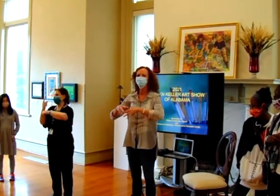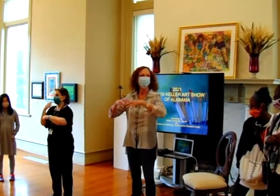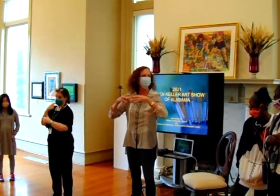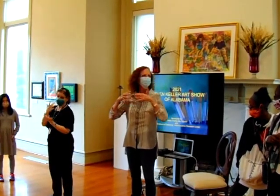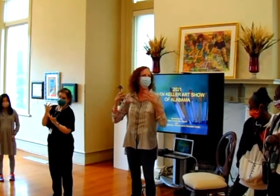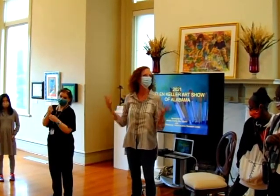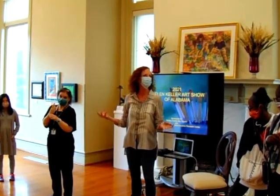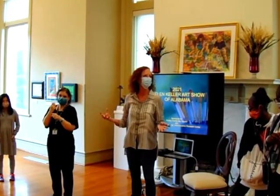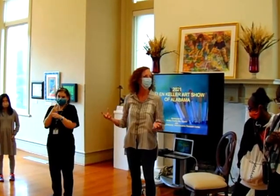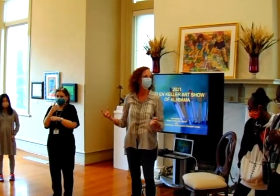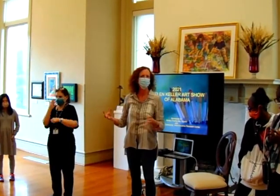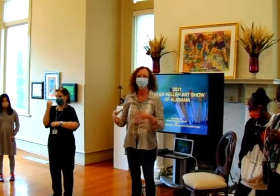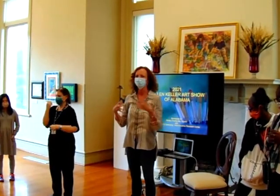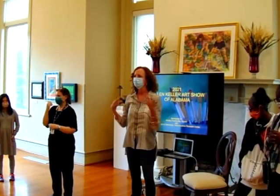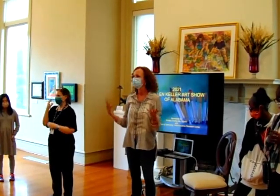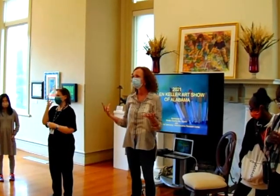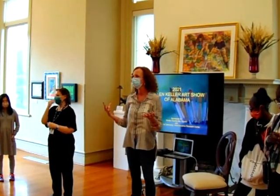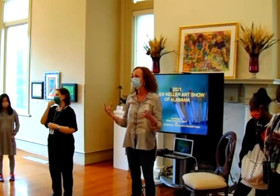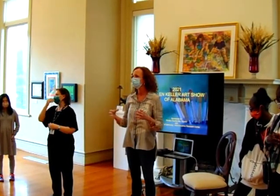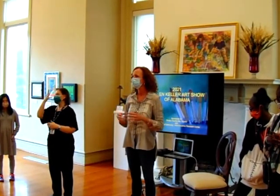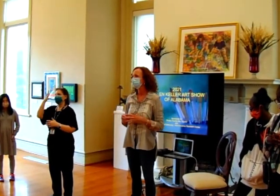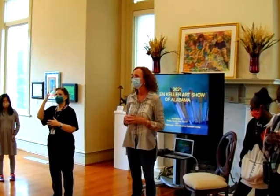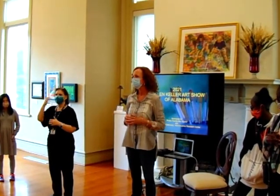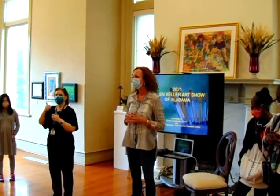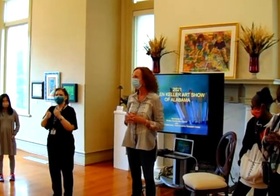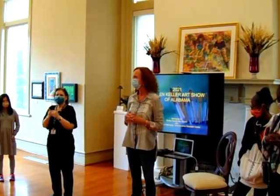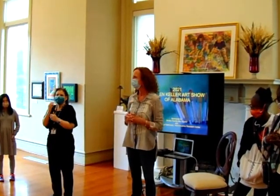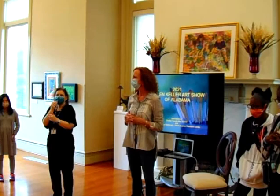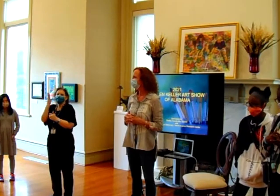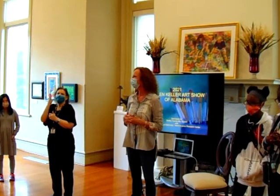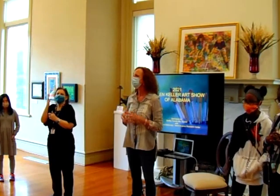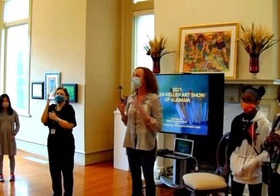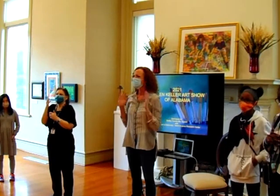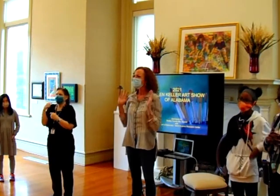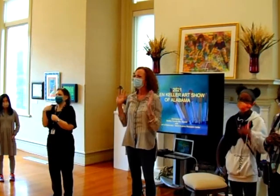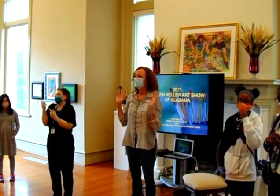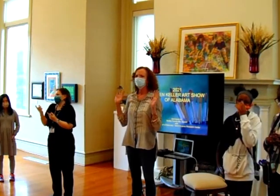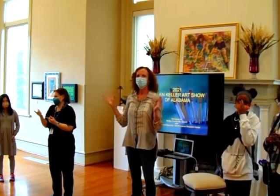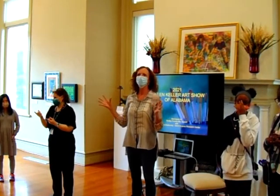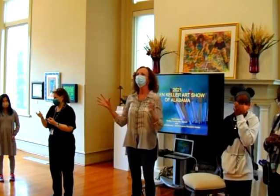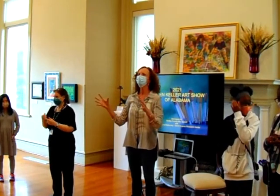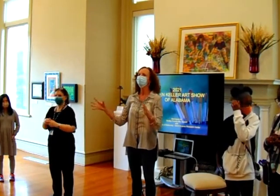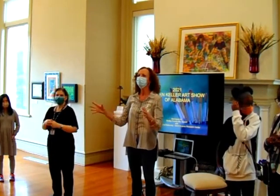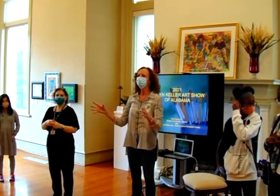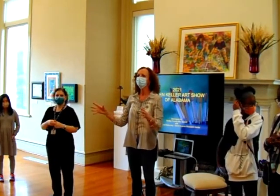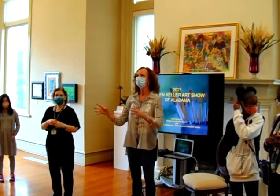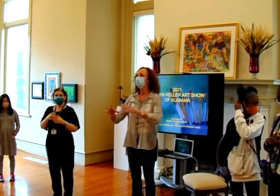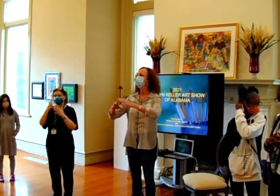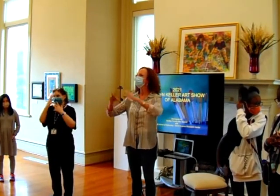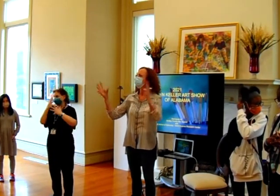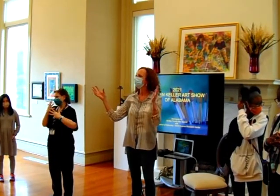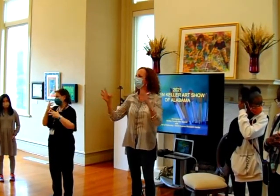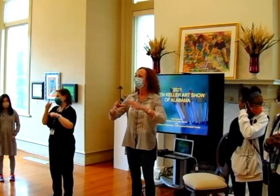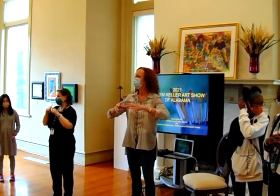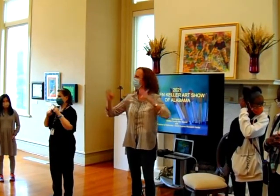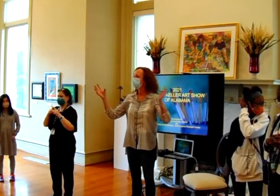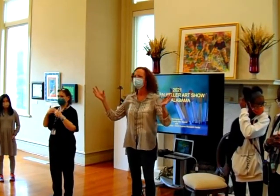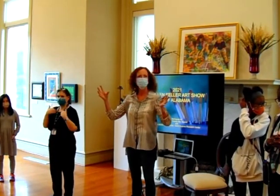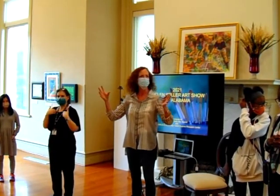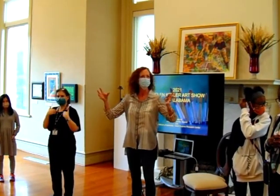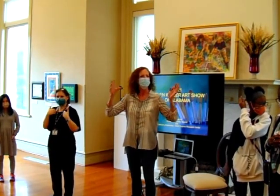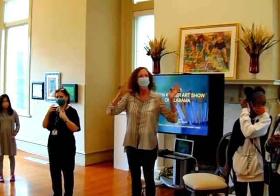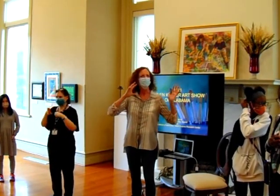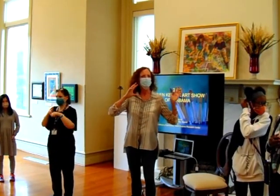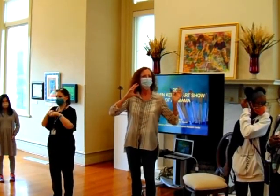the prettiest one yet, the most beautiful one yet. So thank you all. We can't, unfortunately, have a reception. You know how we always